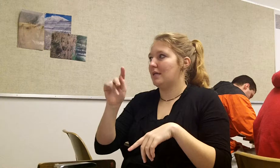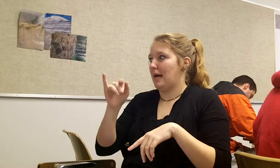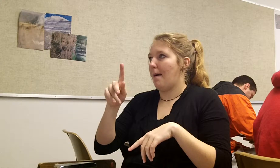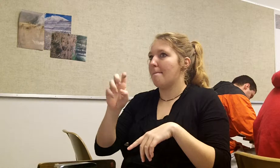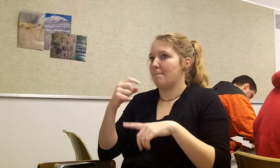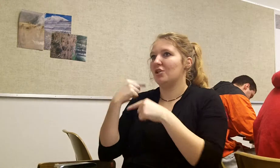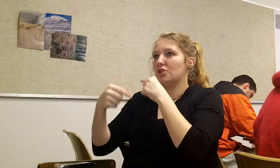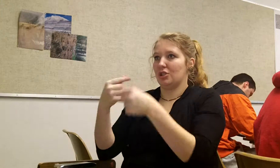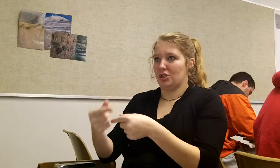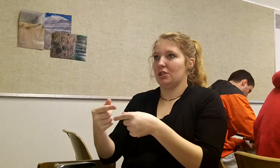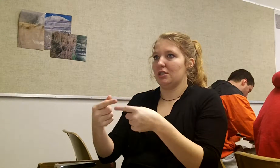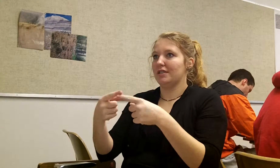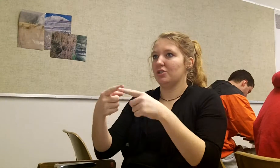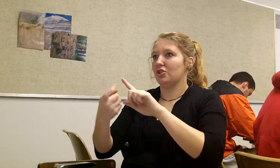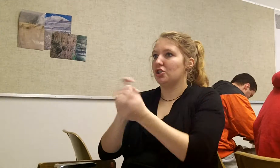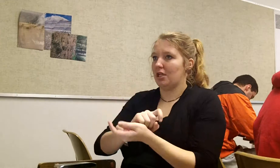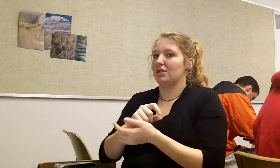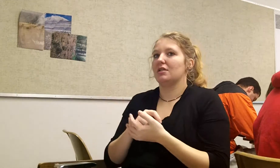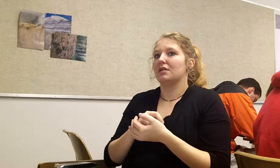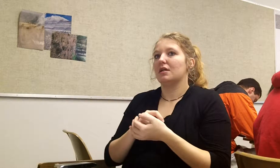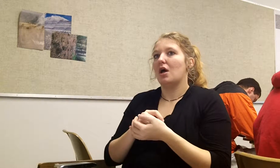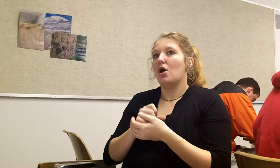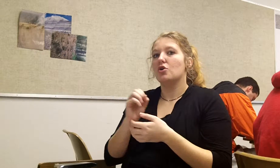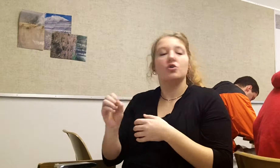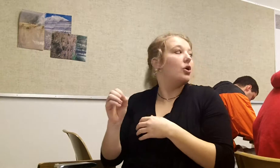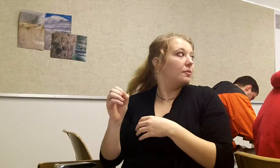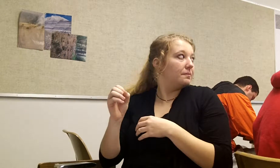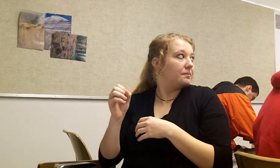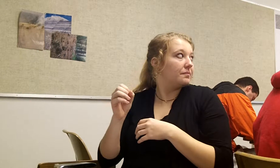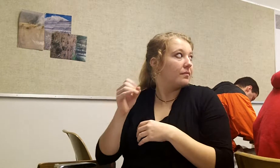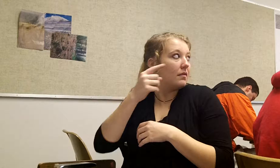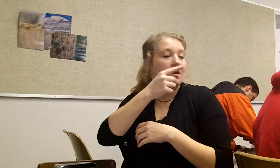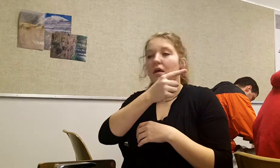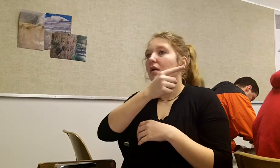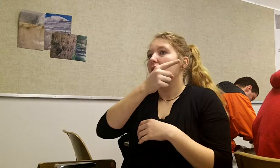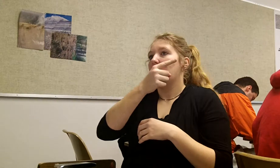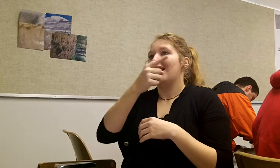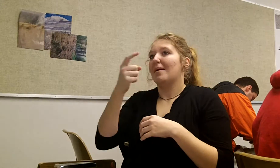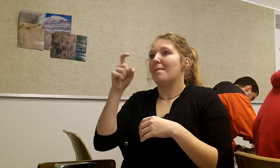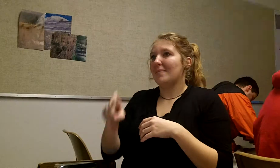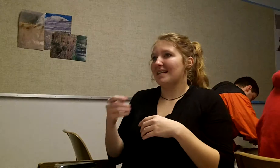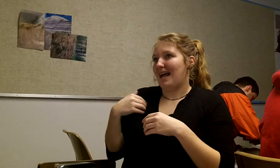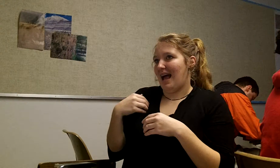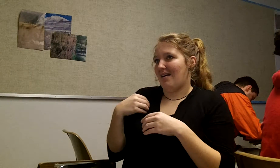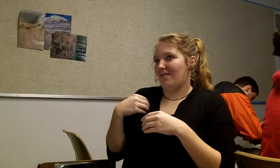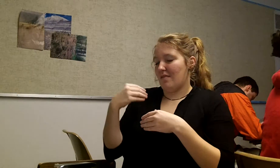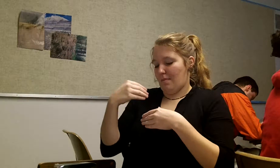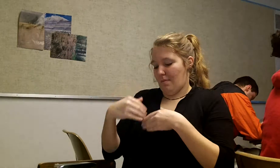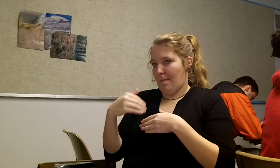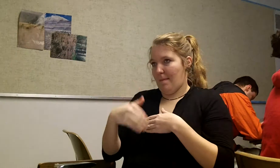have these bands of little hairs on their abdomen called denticles.